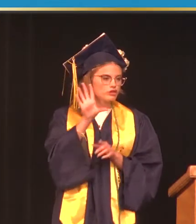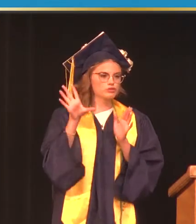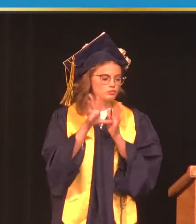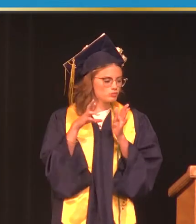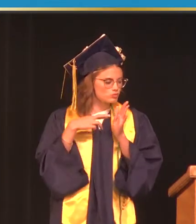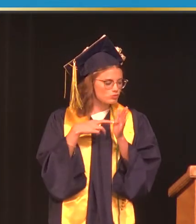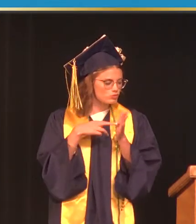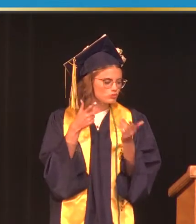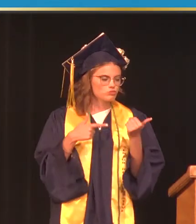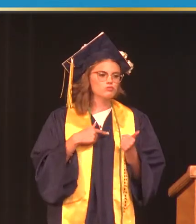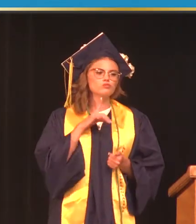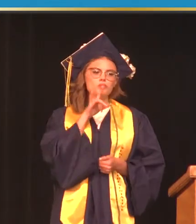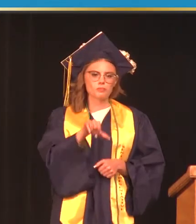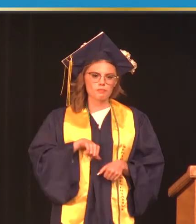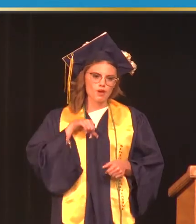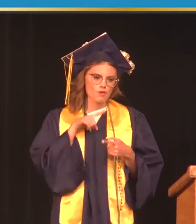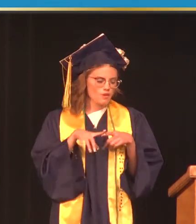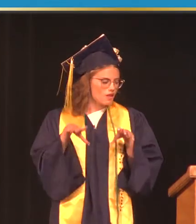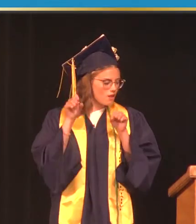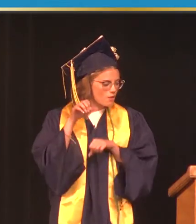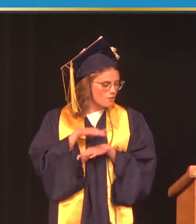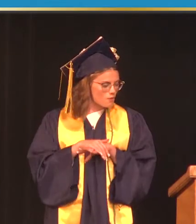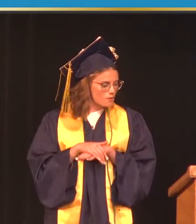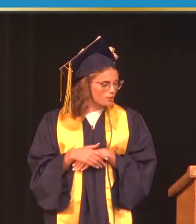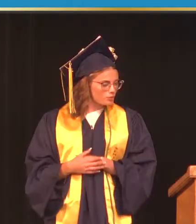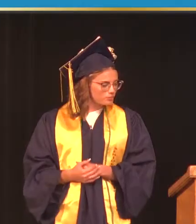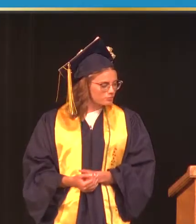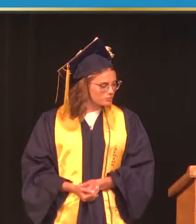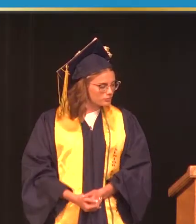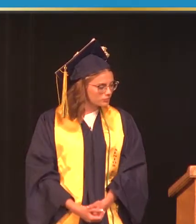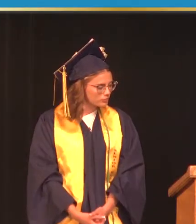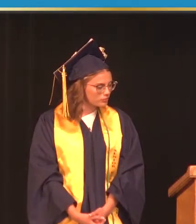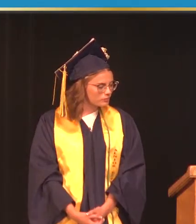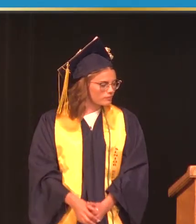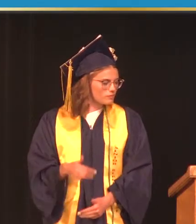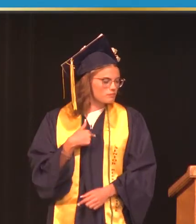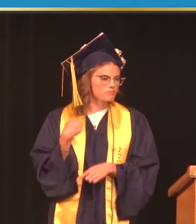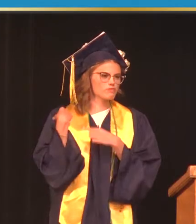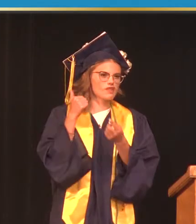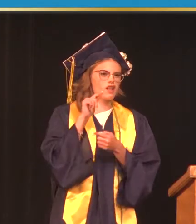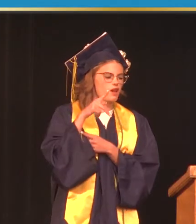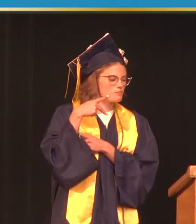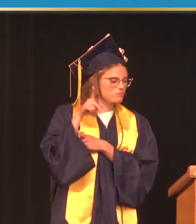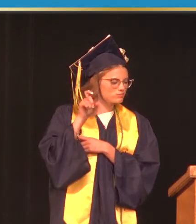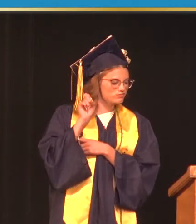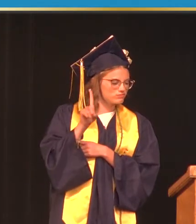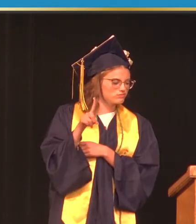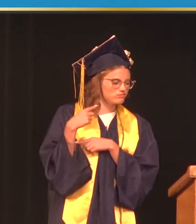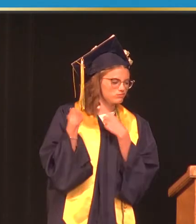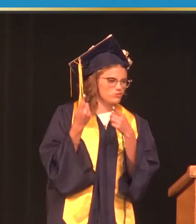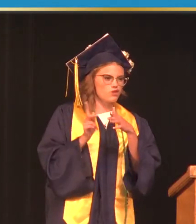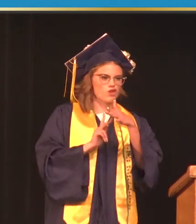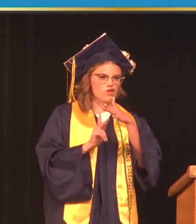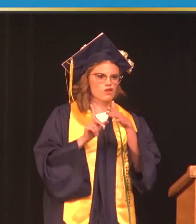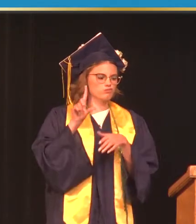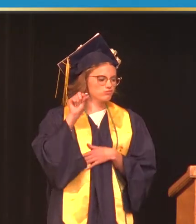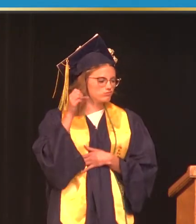the seniors' votes, they chose me as the senior class representative, and that's a proud role that I'm able to take on. I've been